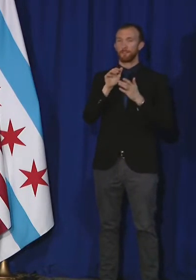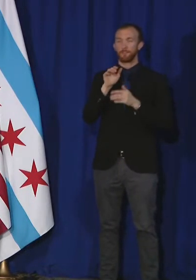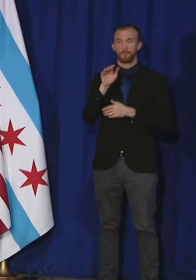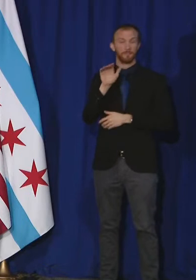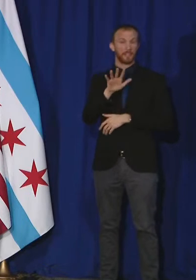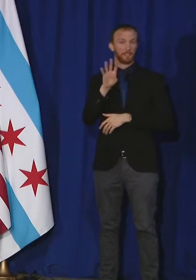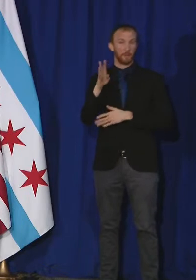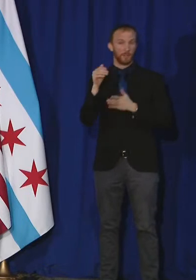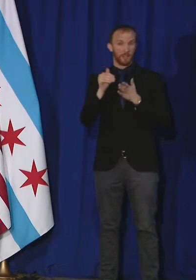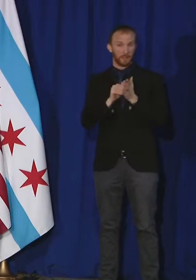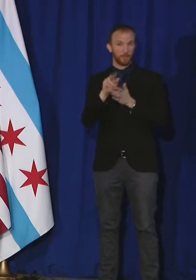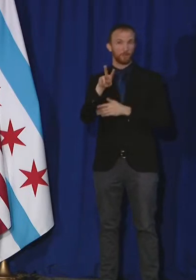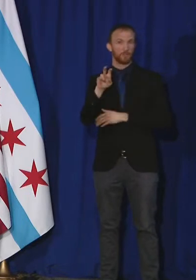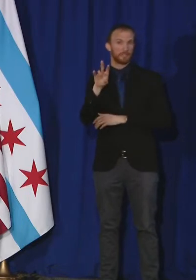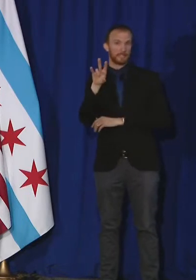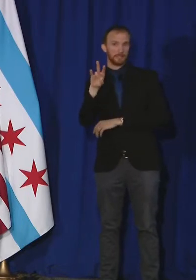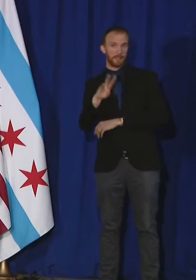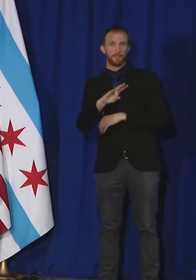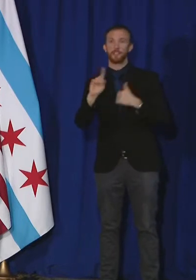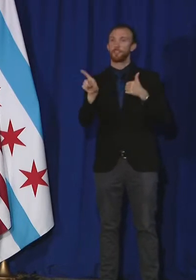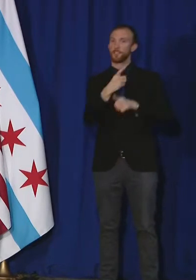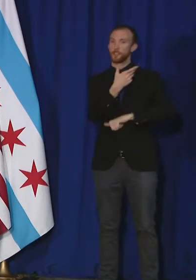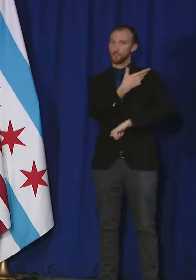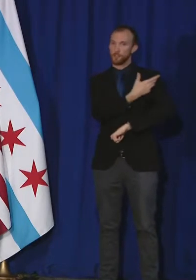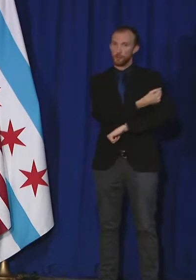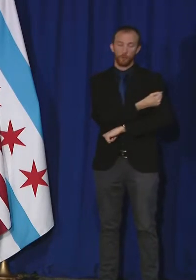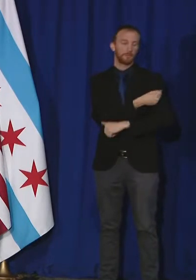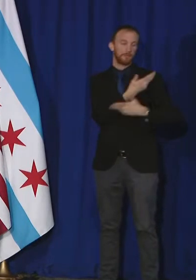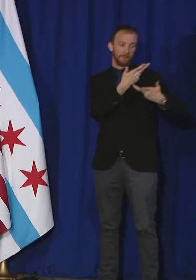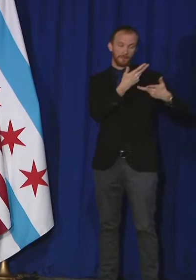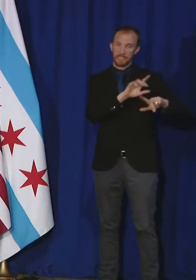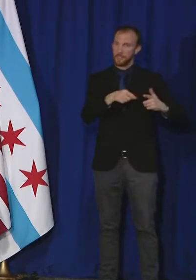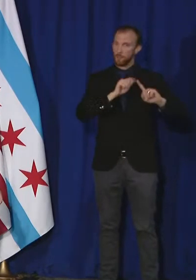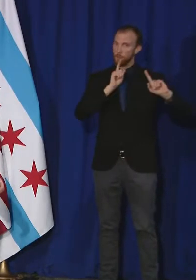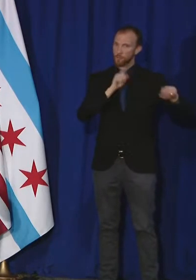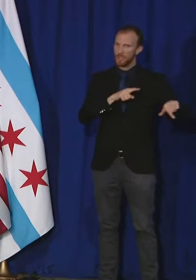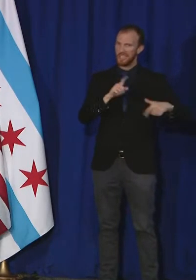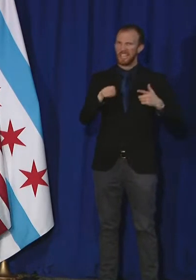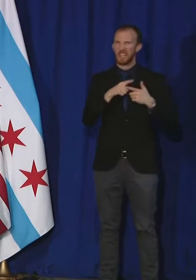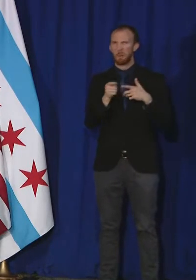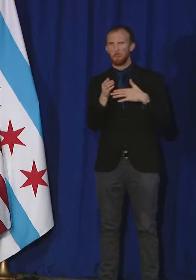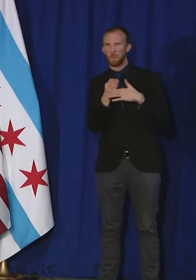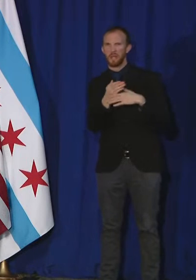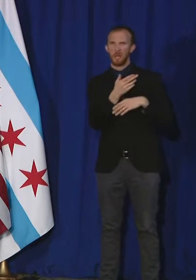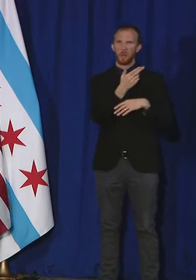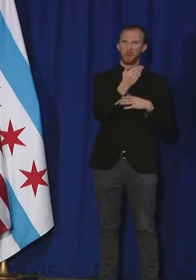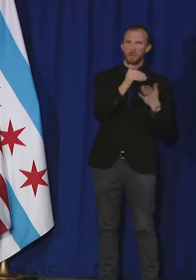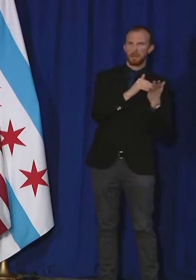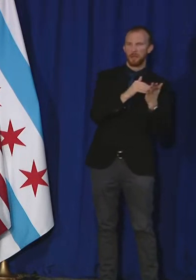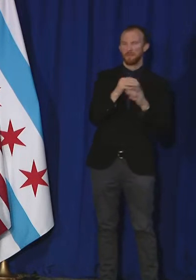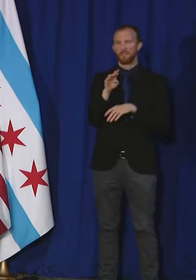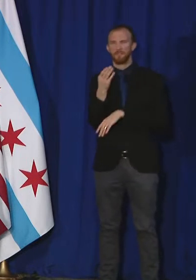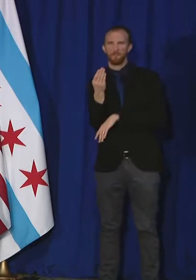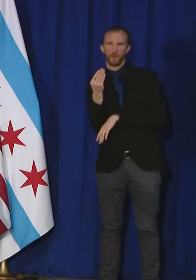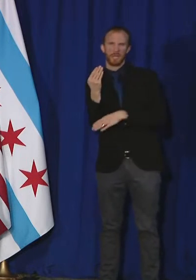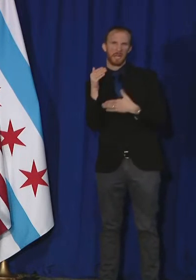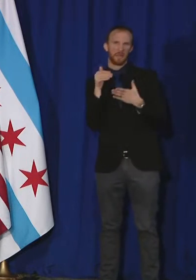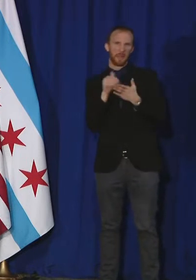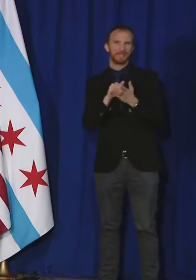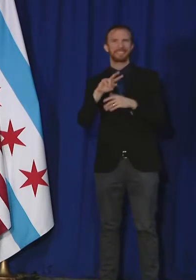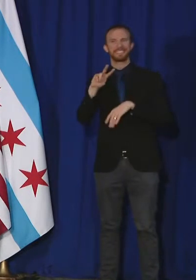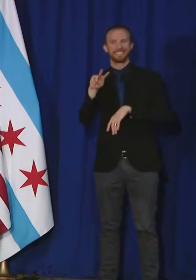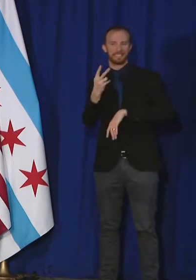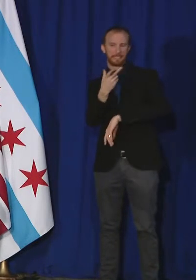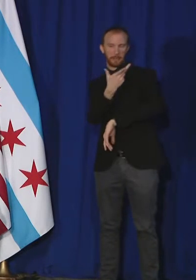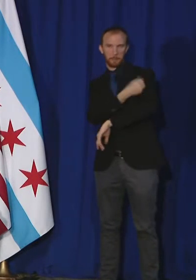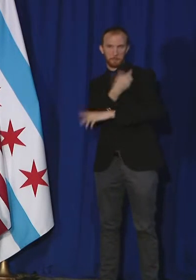54,207 first doses that had been administered and reported, and another between 13 and 14,000 second doses. I do want to note